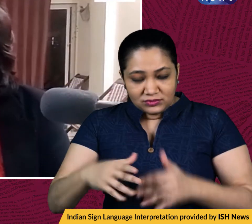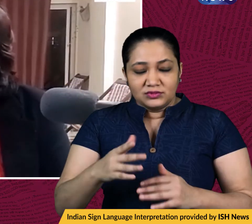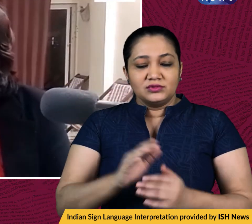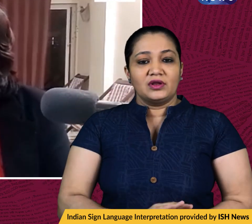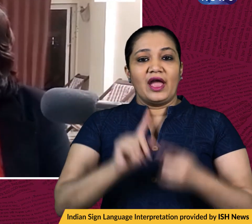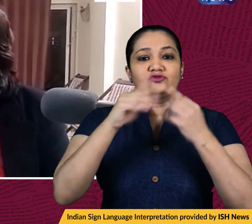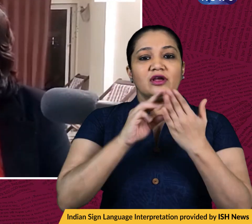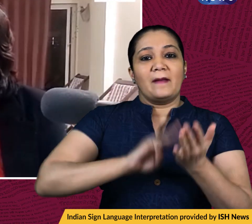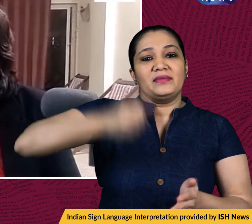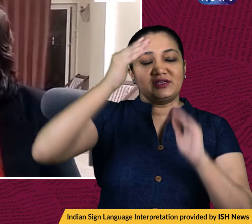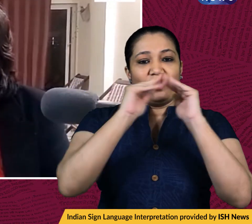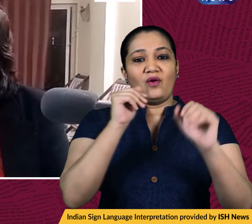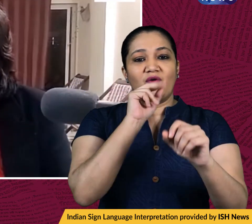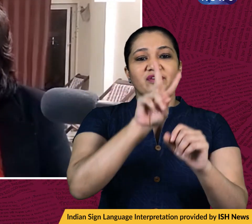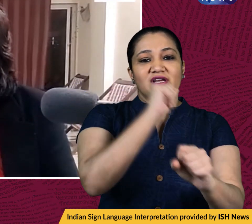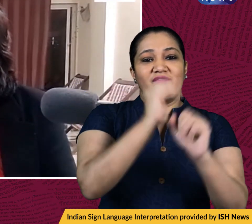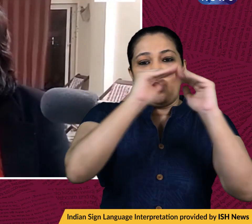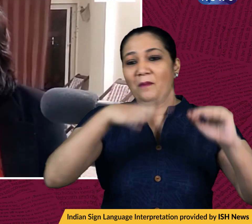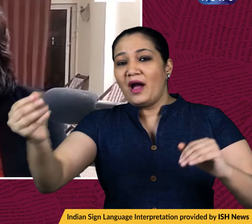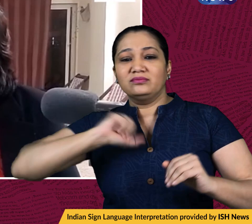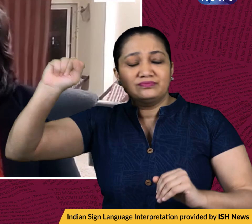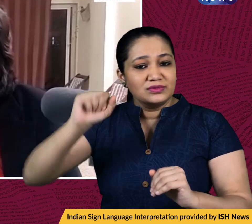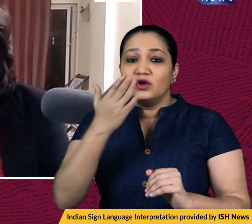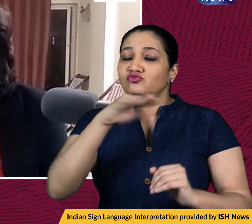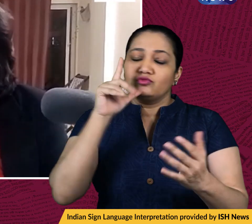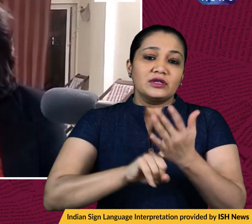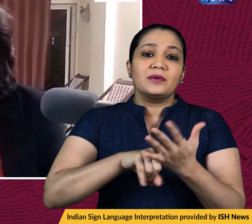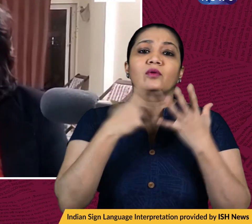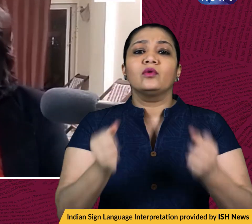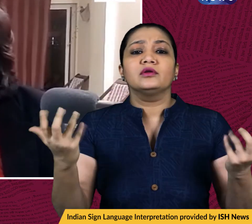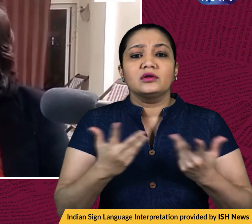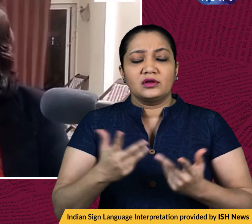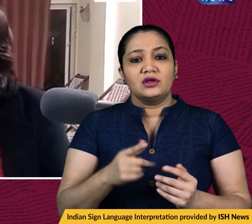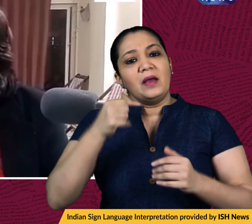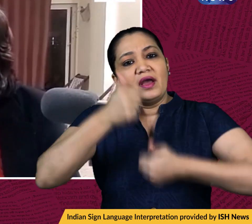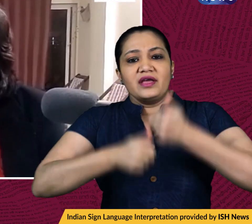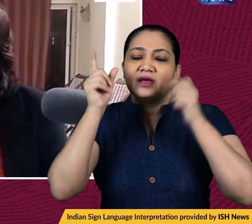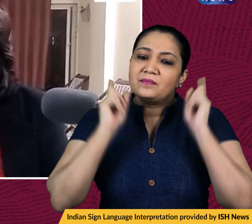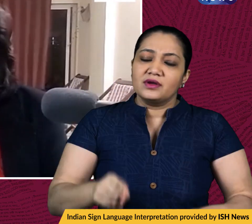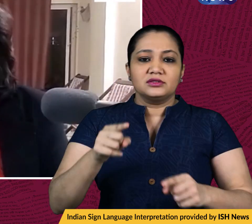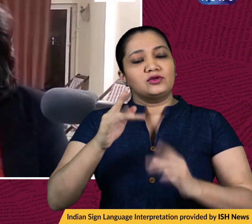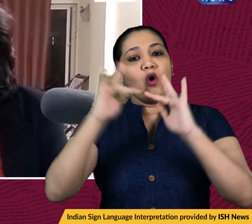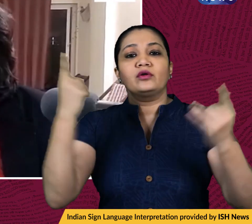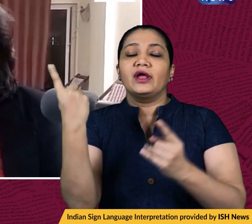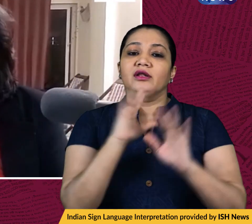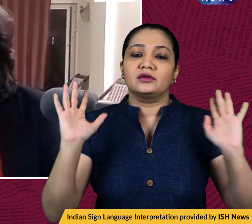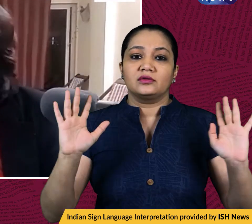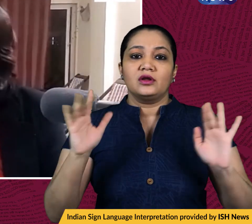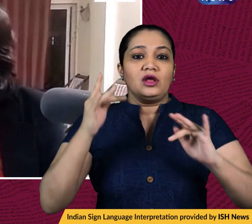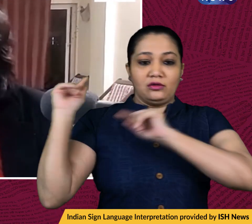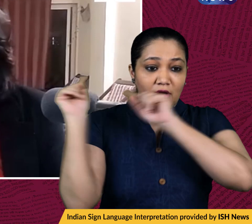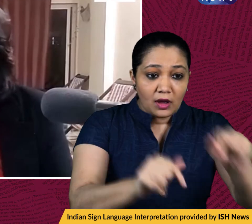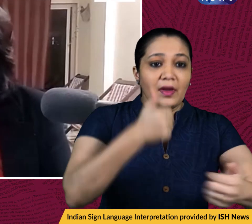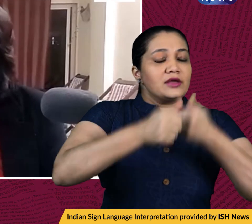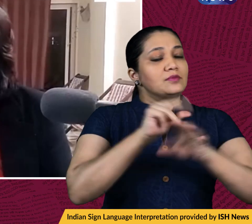protesting outside Education Minister Varsha Gaikwad's residence. The students had demanded that the exams should be held online